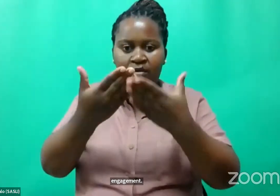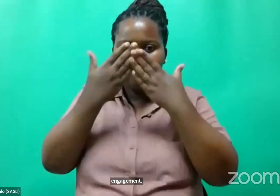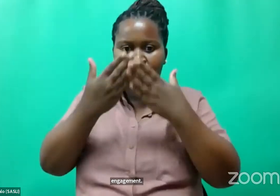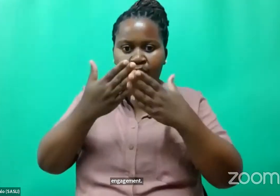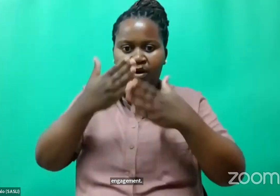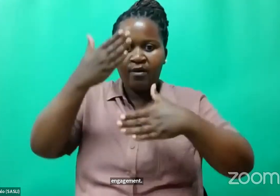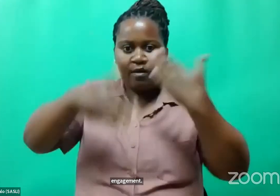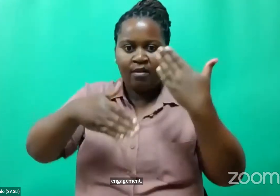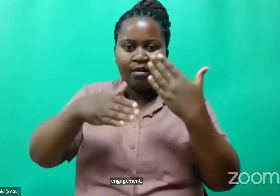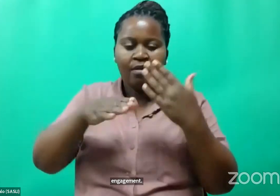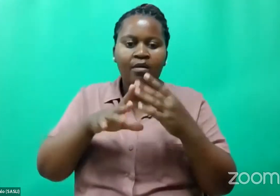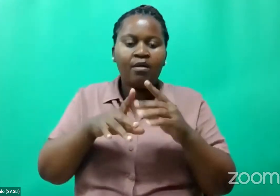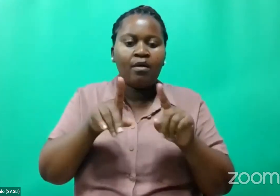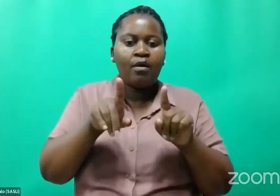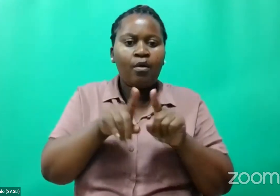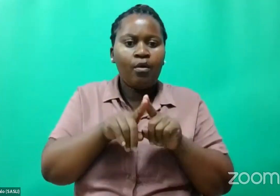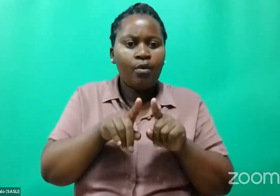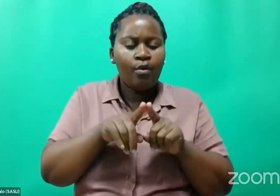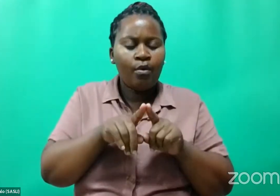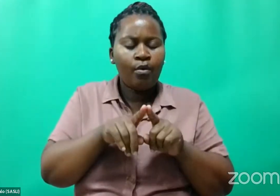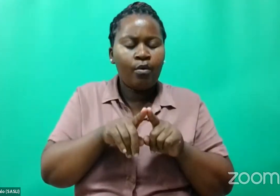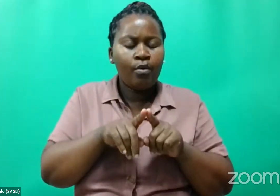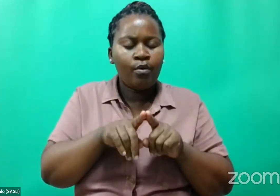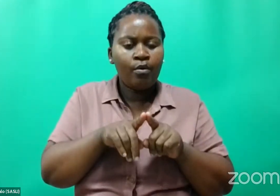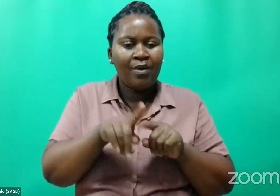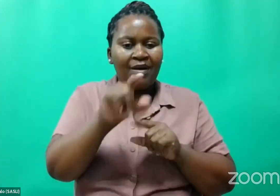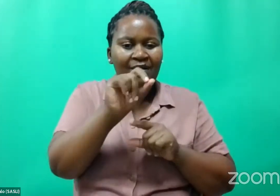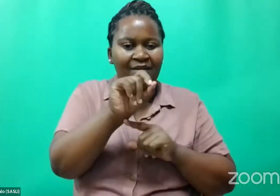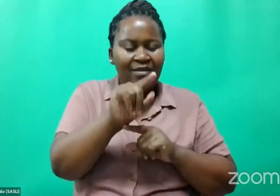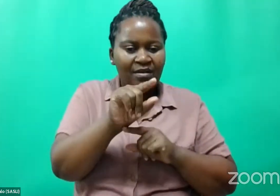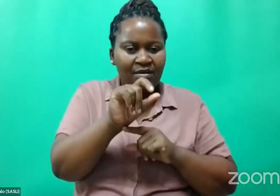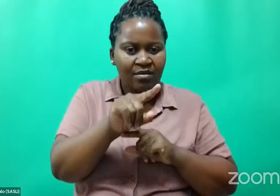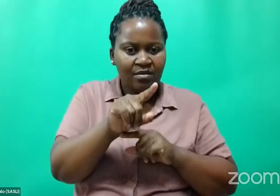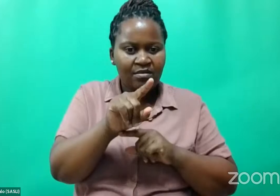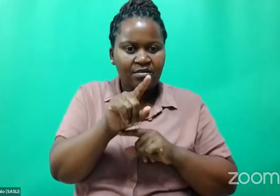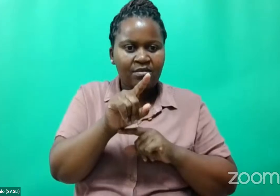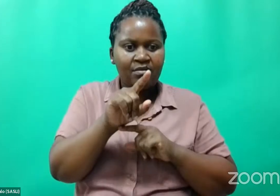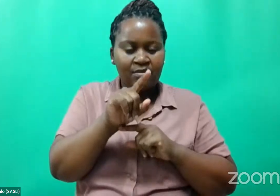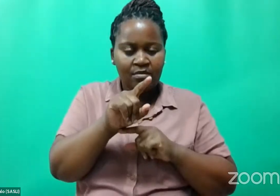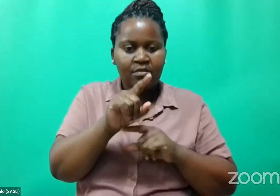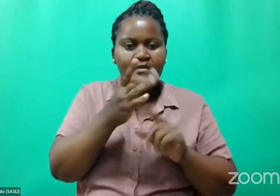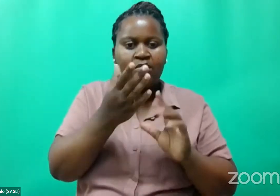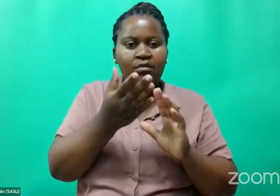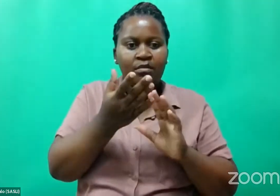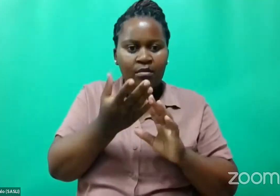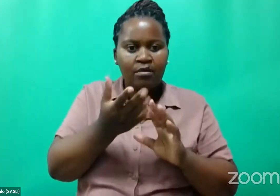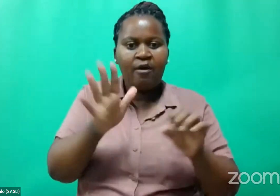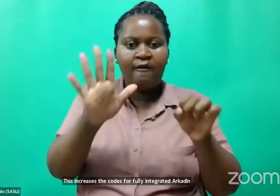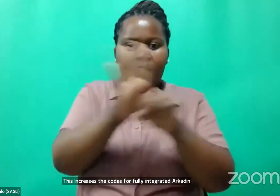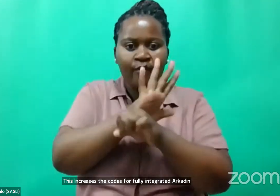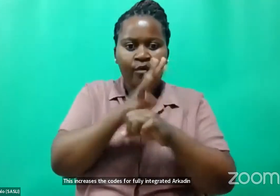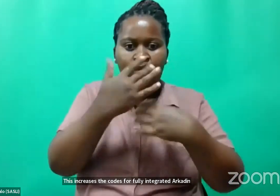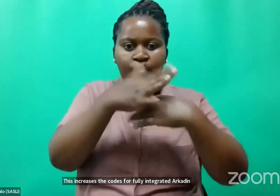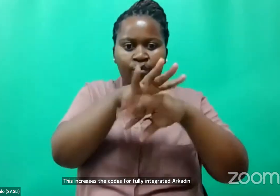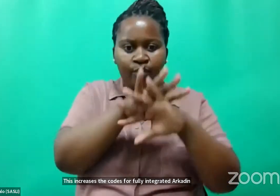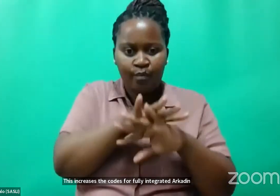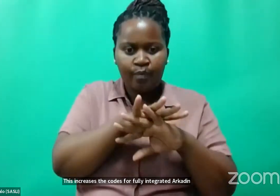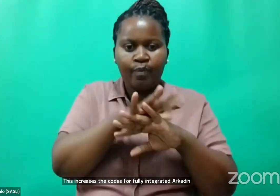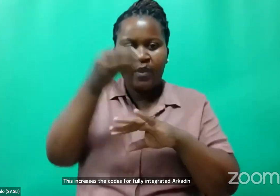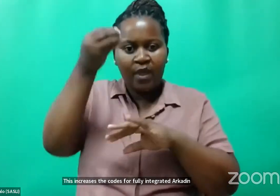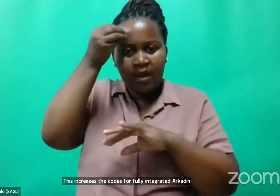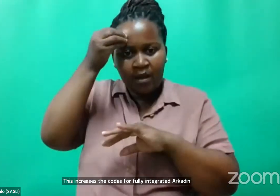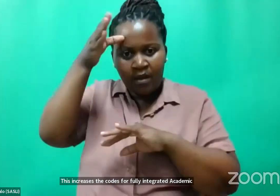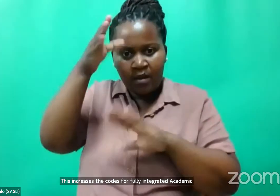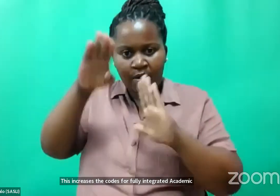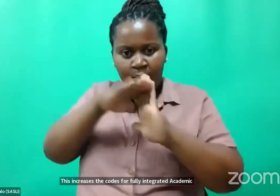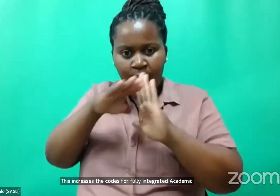effective graduates. You know, so this increases the calls for fully integrated academic programs, not